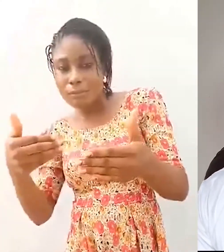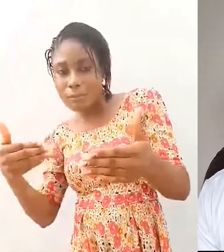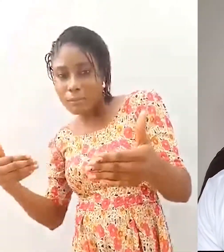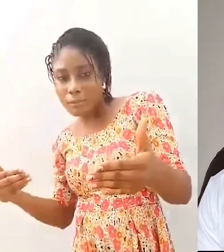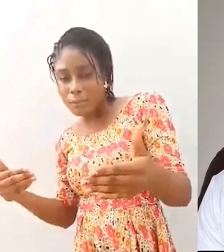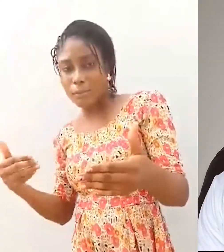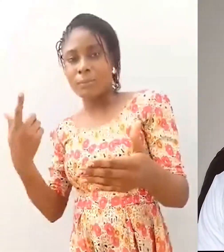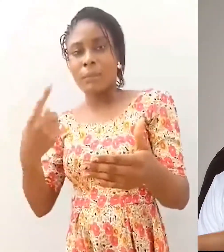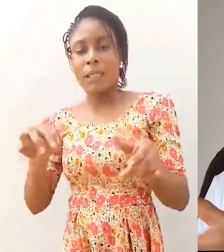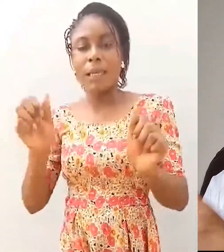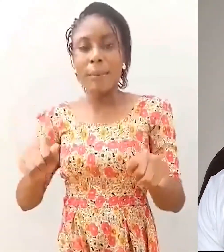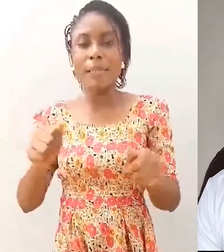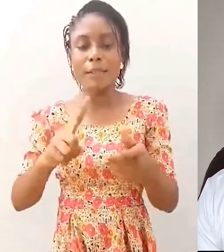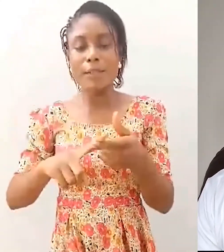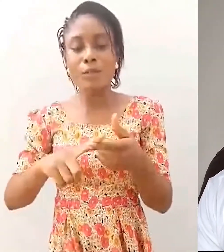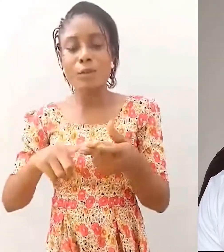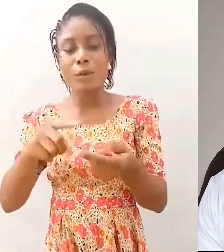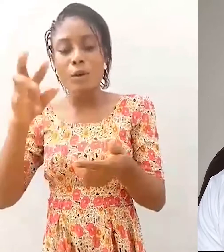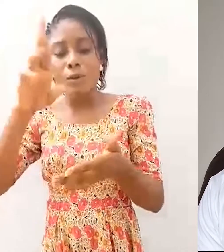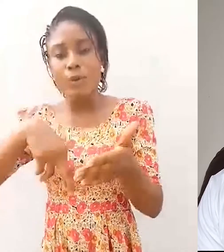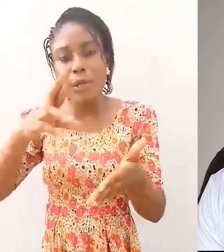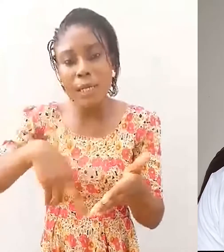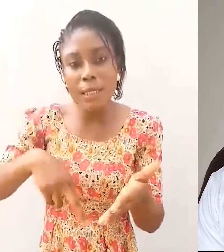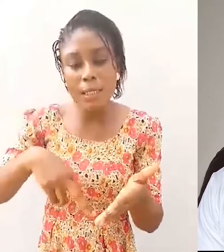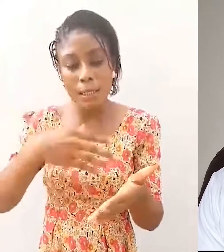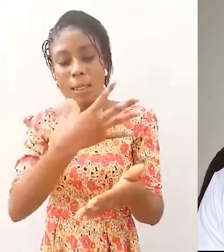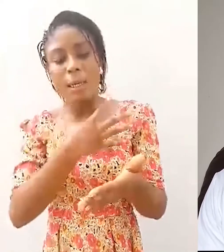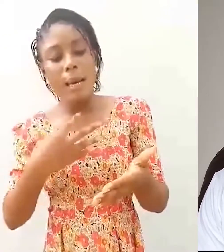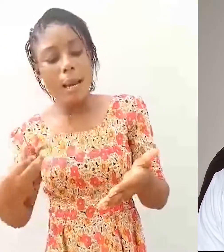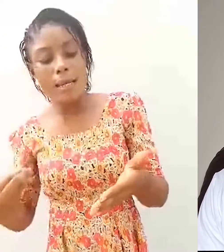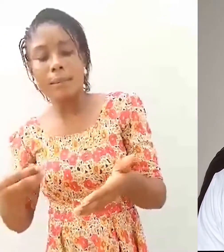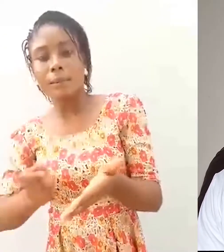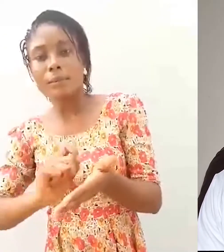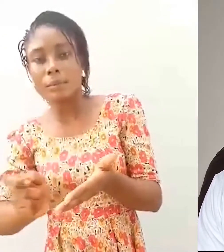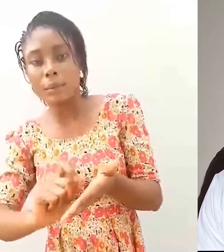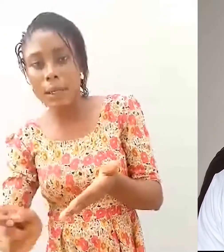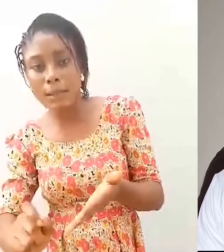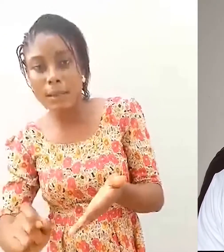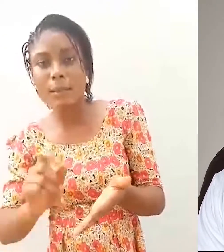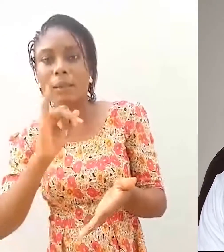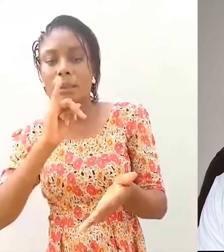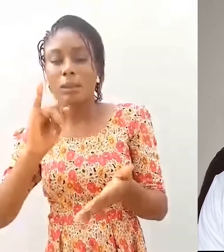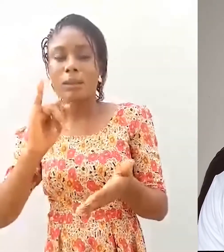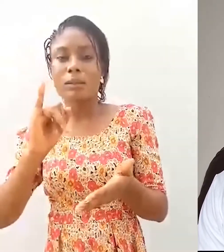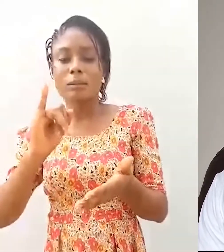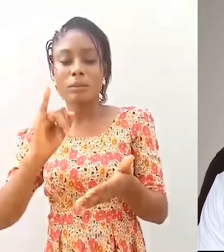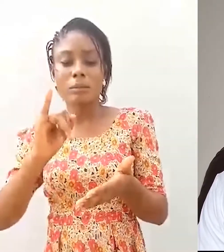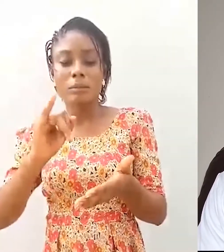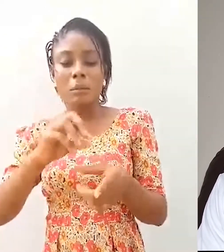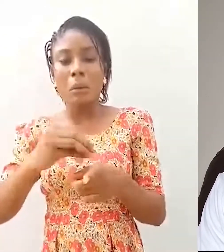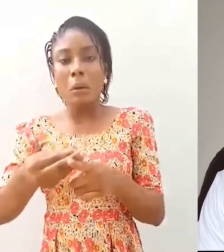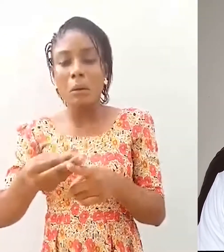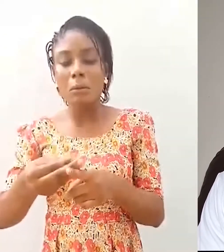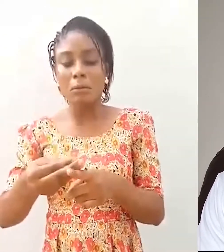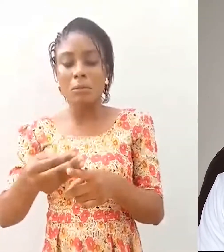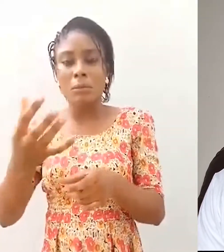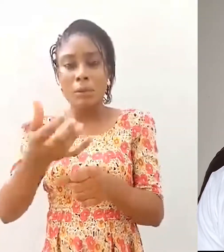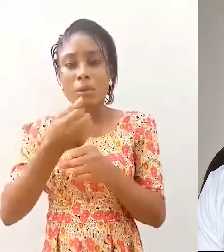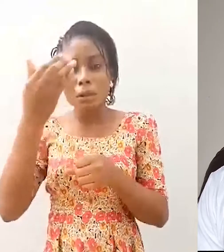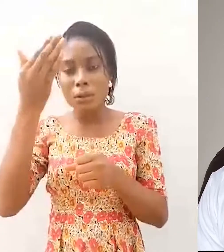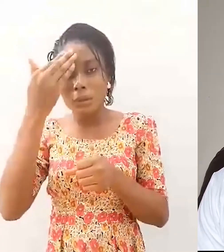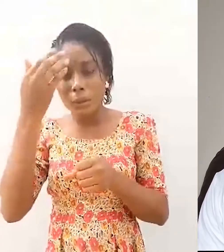to learn. But prior to that, the ability to read and write, or the ability